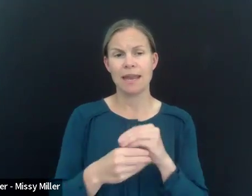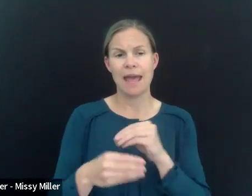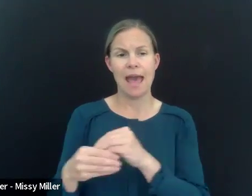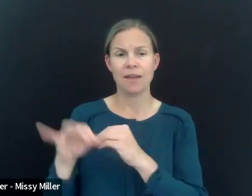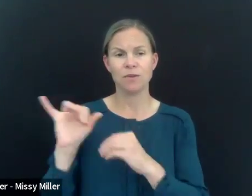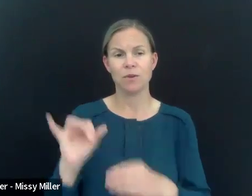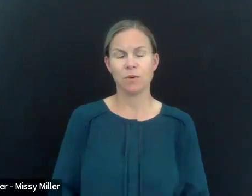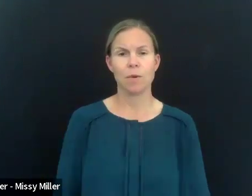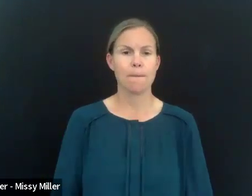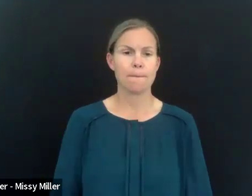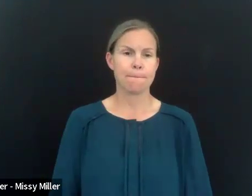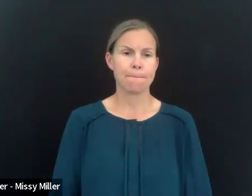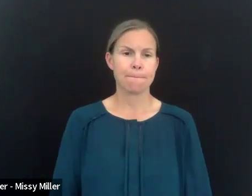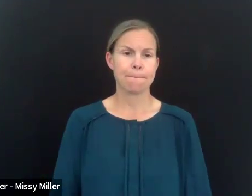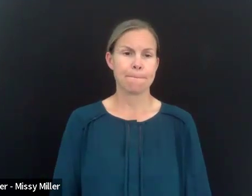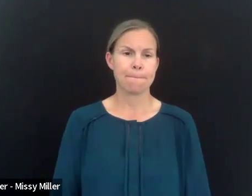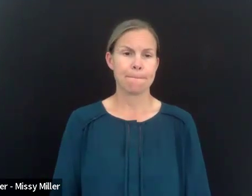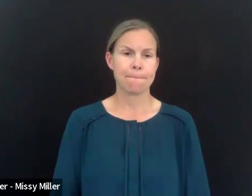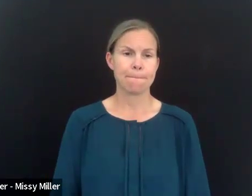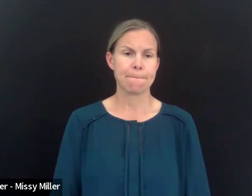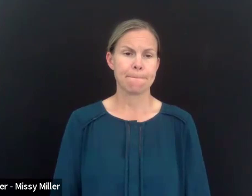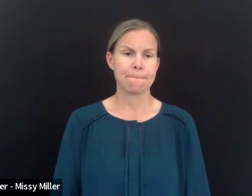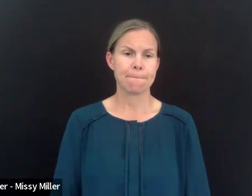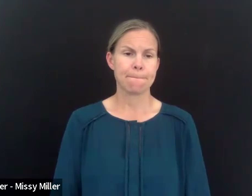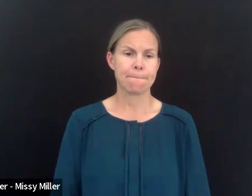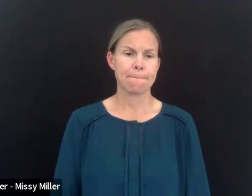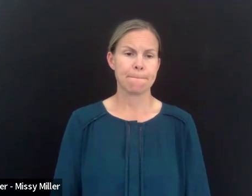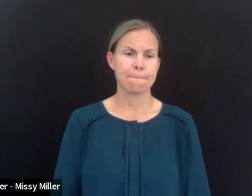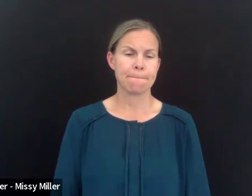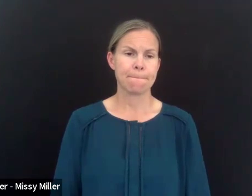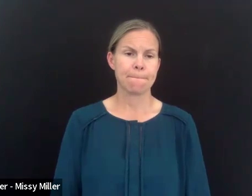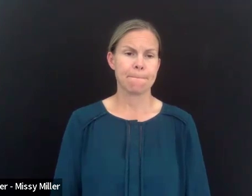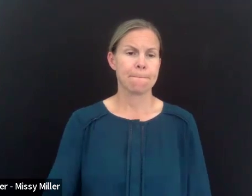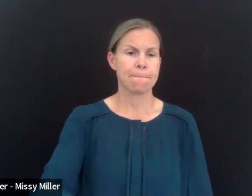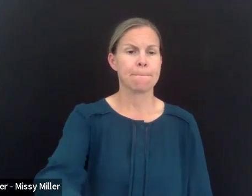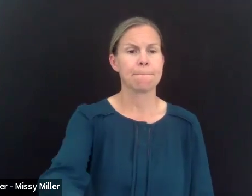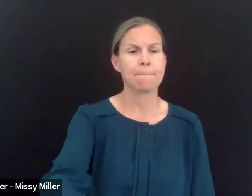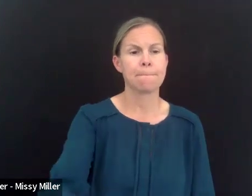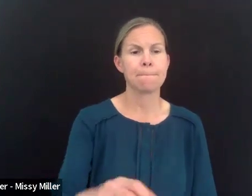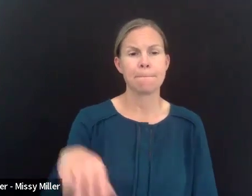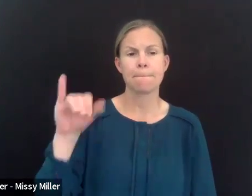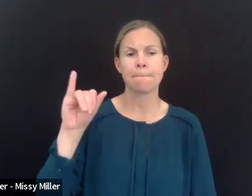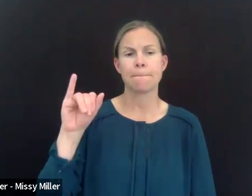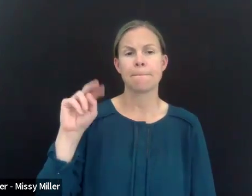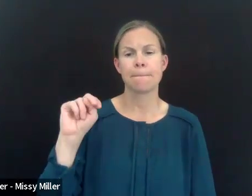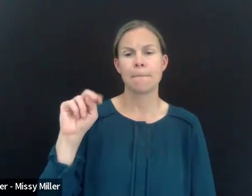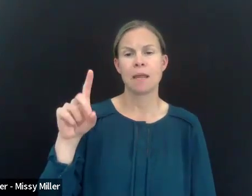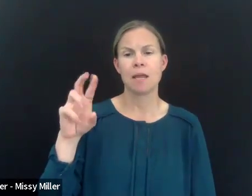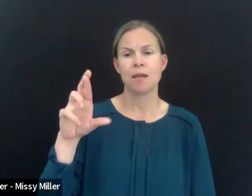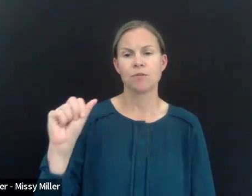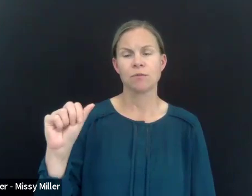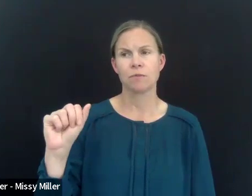insights here as well. I think it's partly about knowledge translation, which is, a term